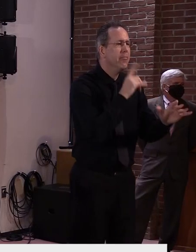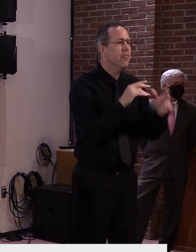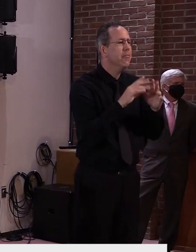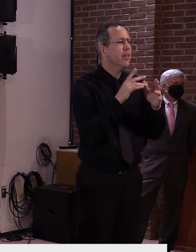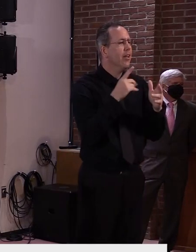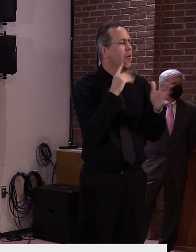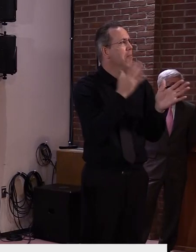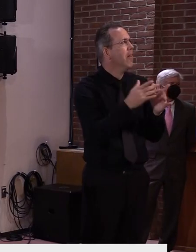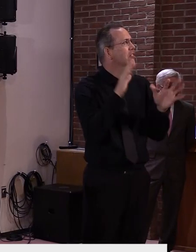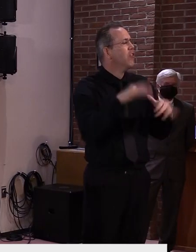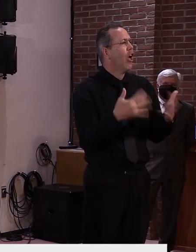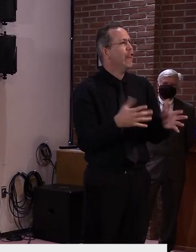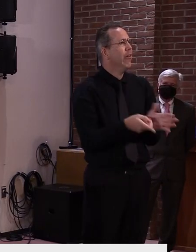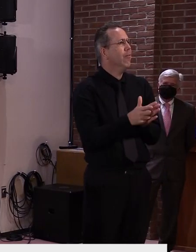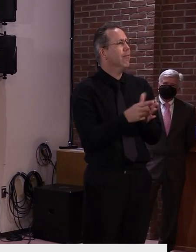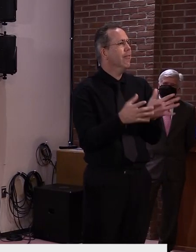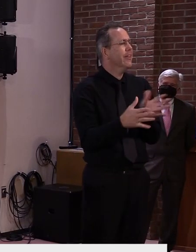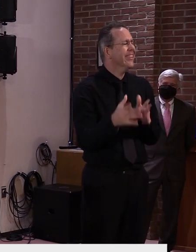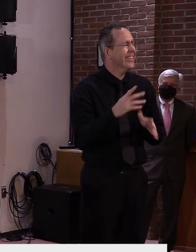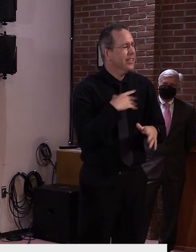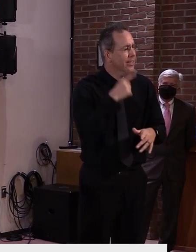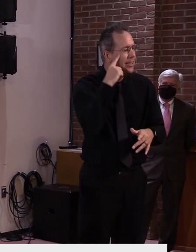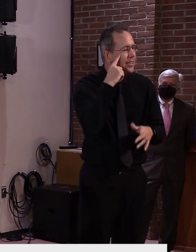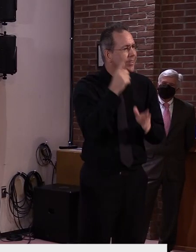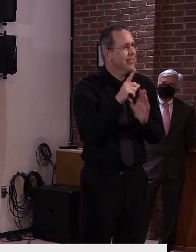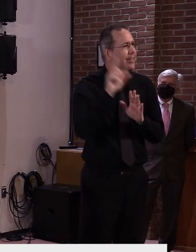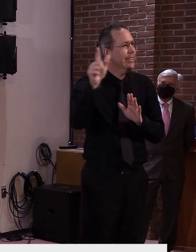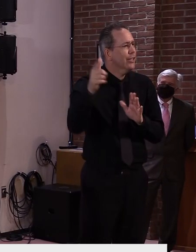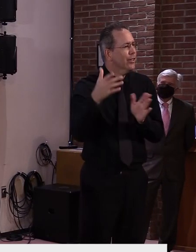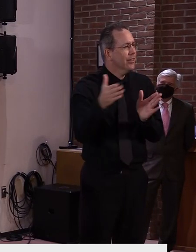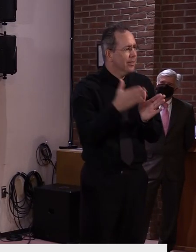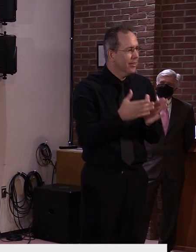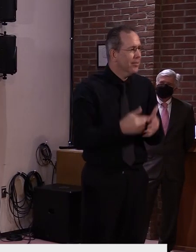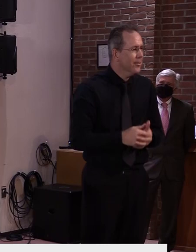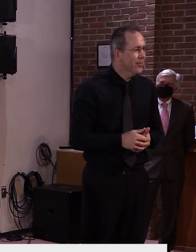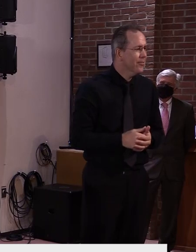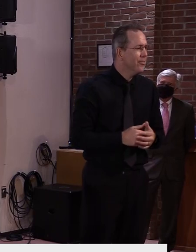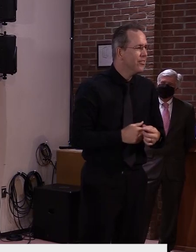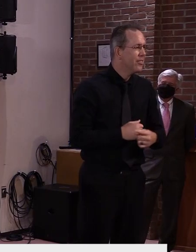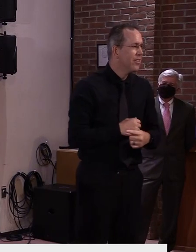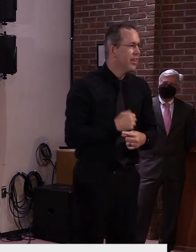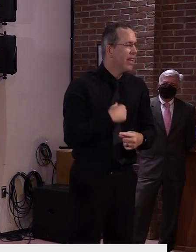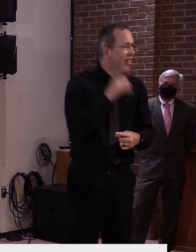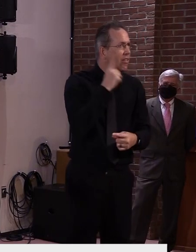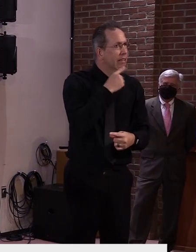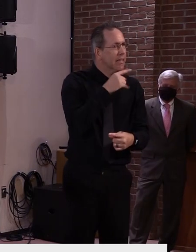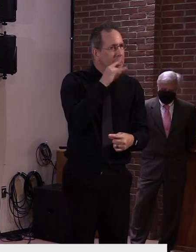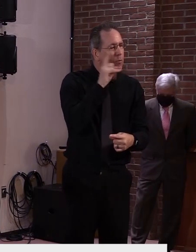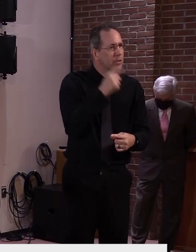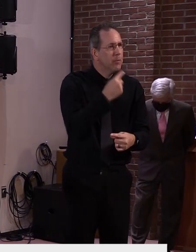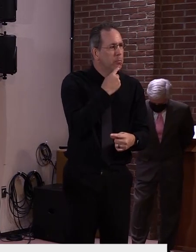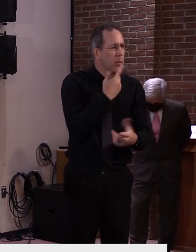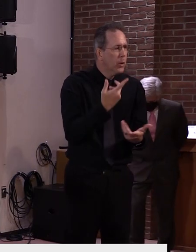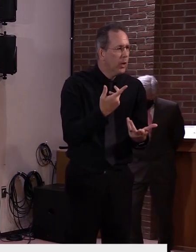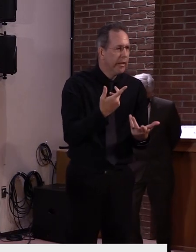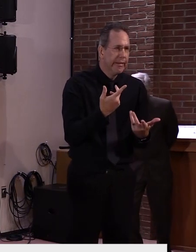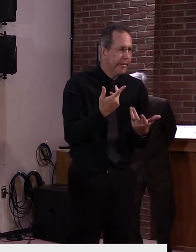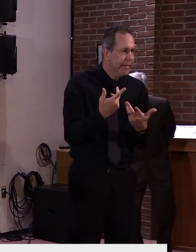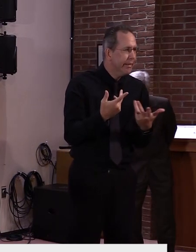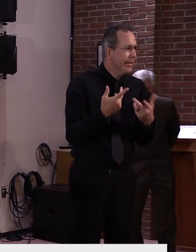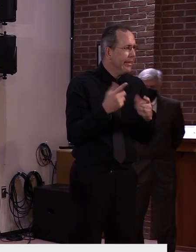appropriate. I think the kids will be disappointed if they don't ever get that one thrill. All right, thanks for your